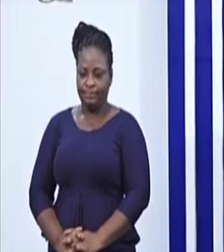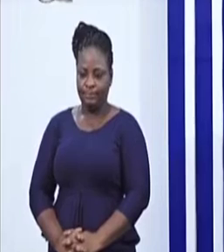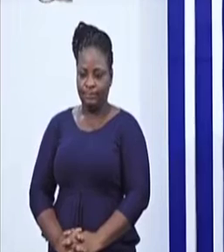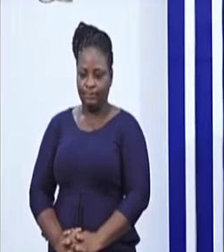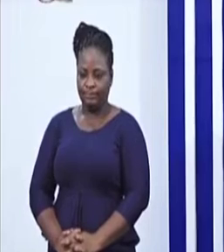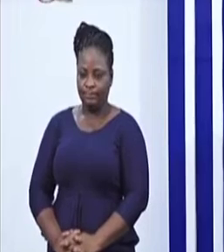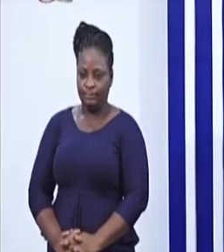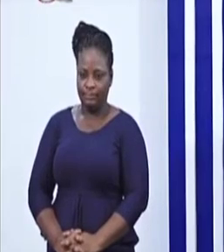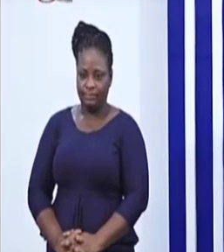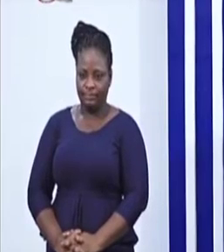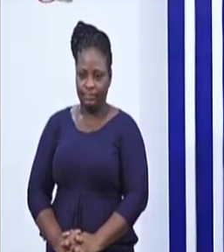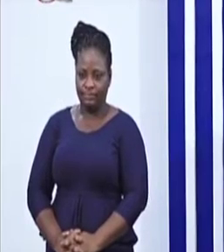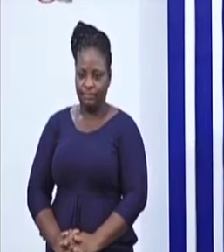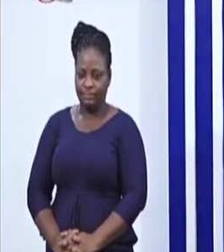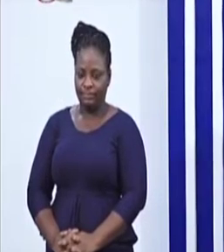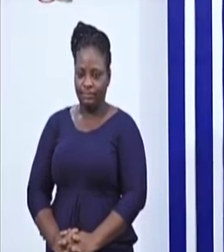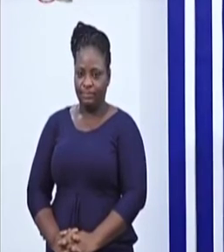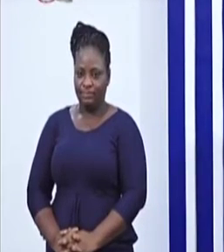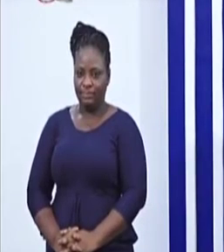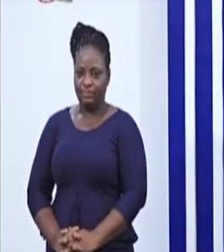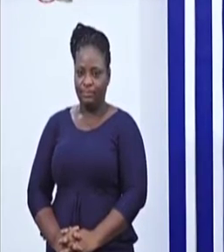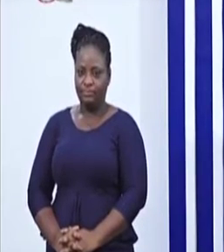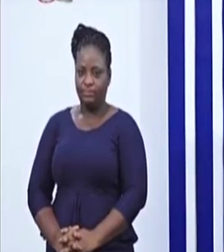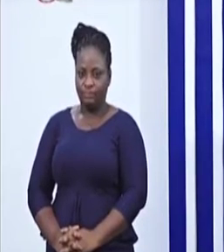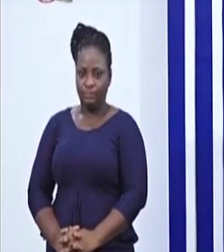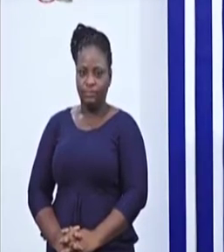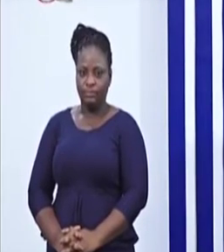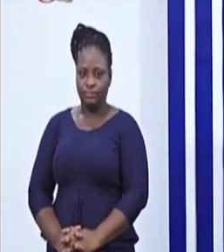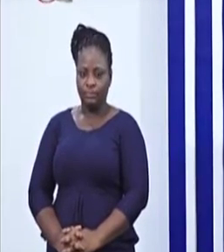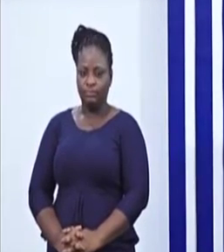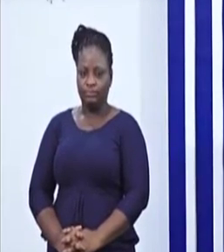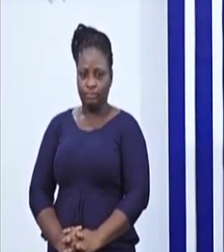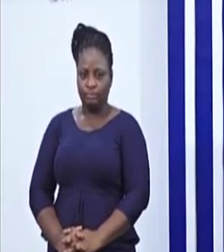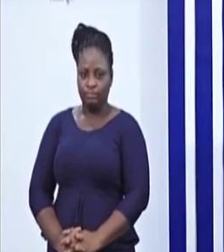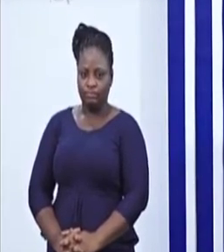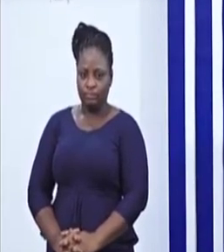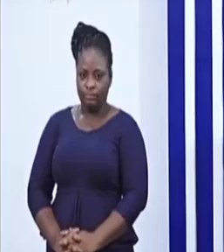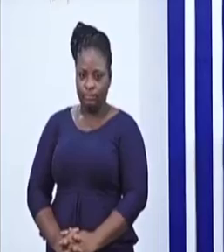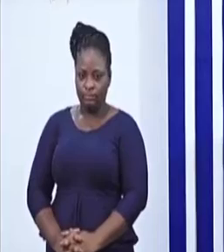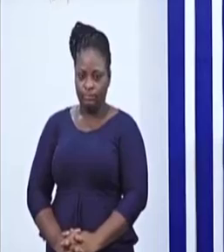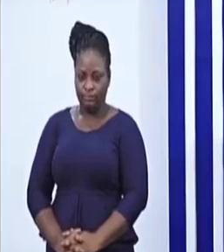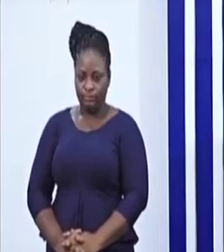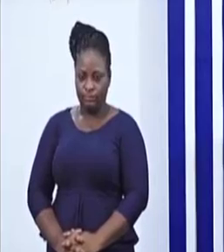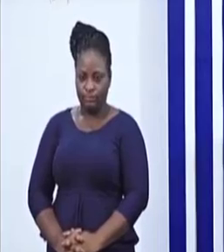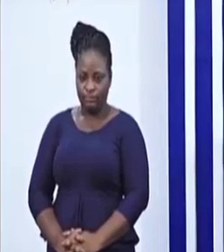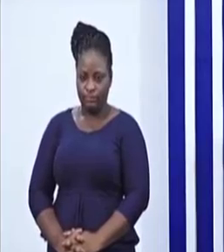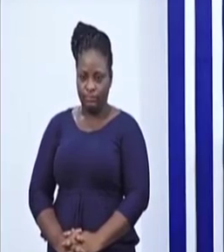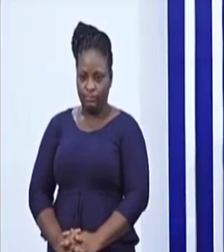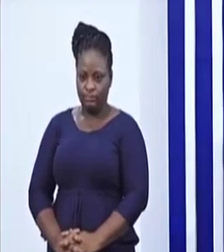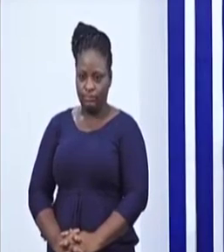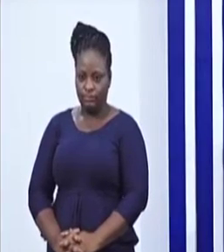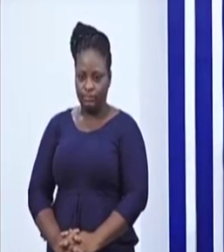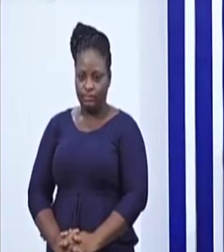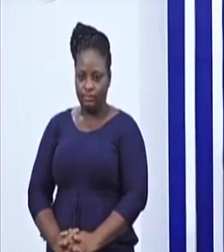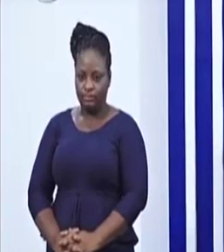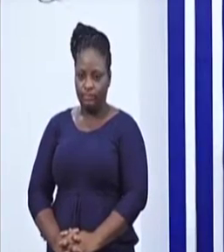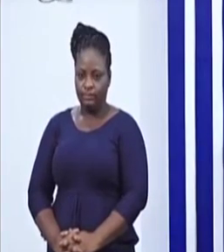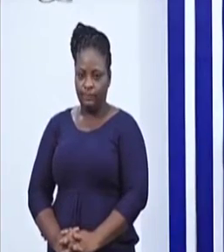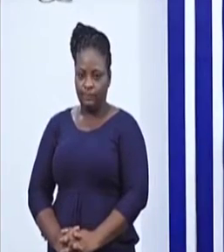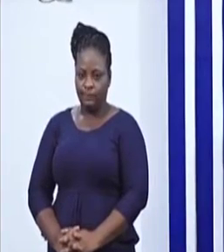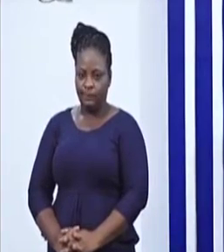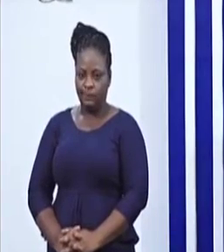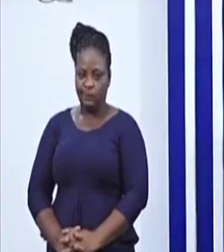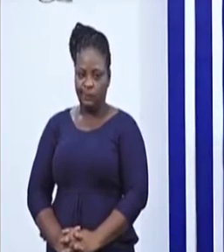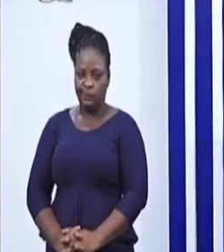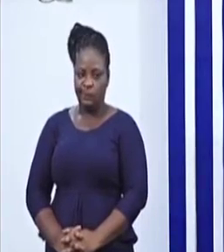nimite wonumawo ka ava dore mi adoma mi atunwa kpa avaji ikwenye ba agba mi akugbo ba fisha